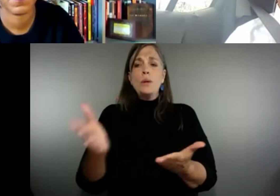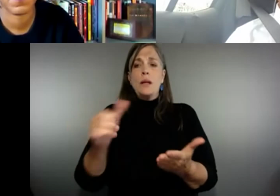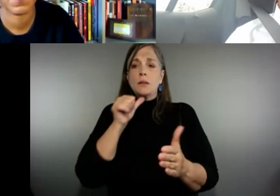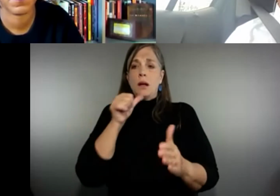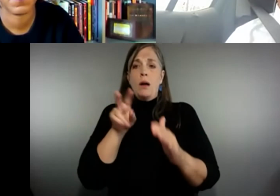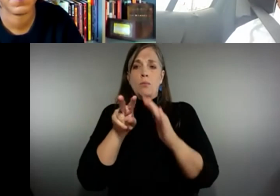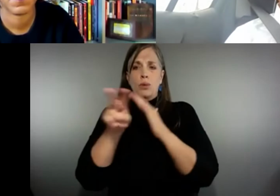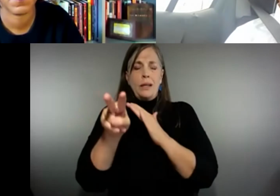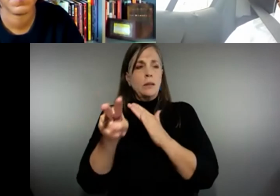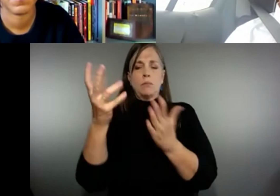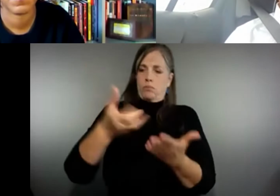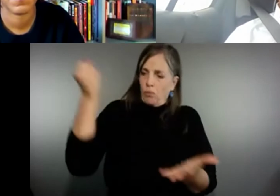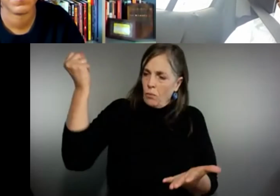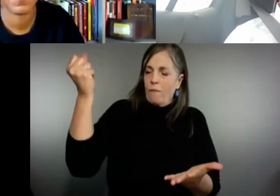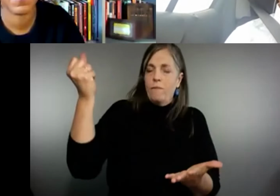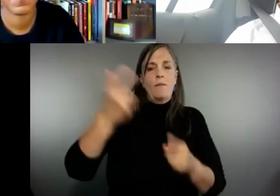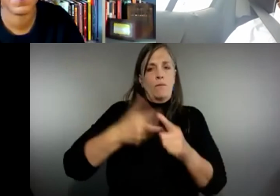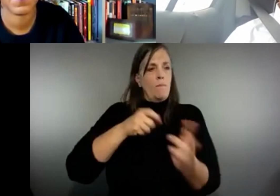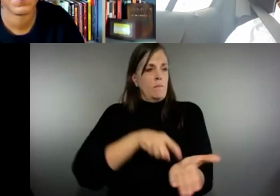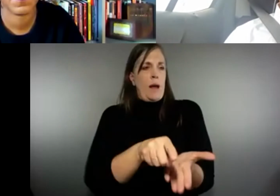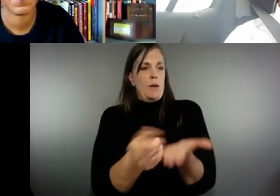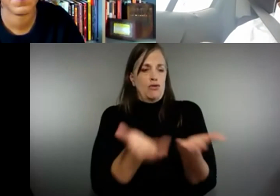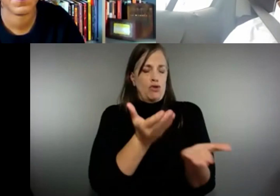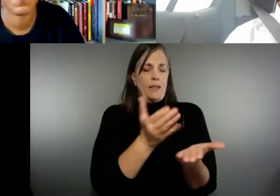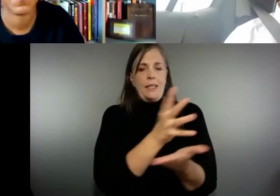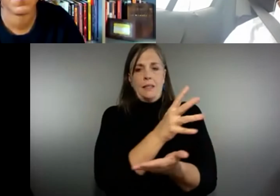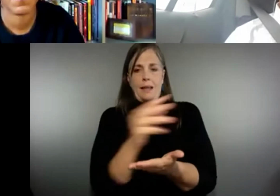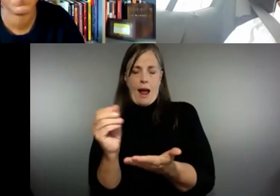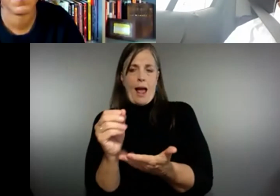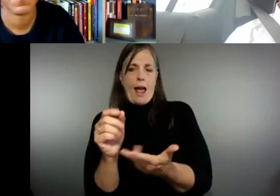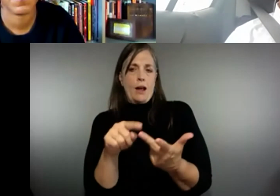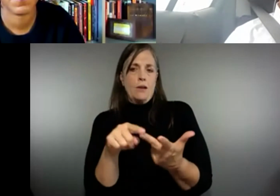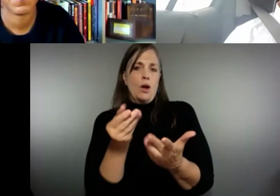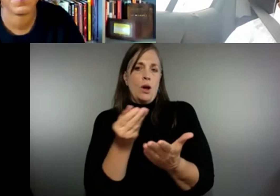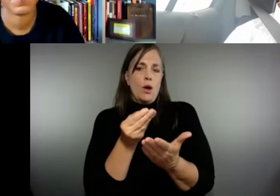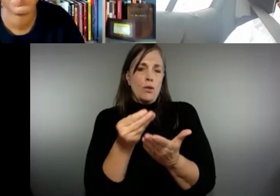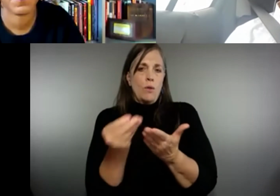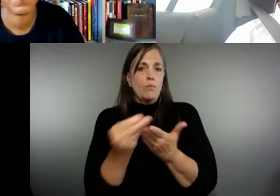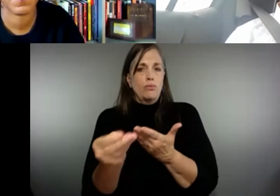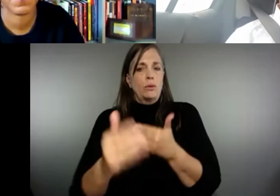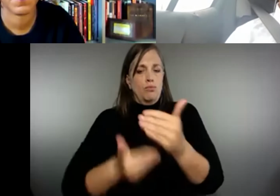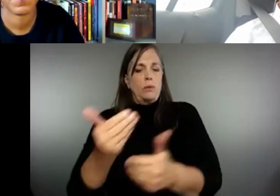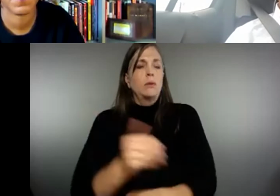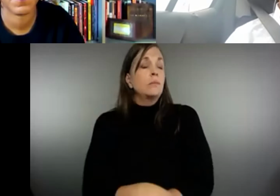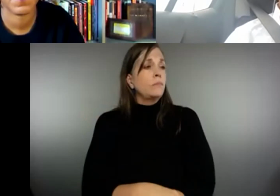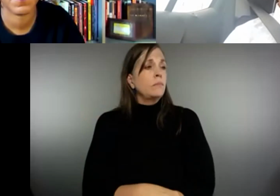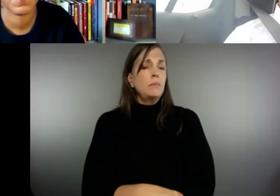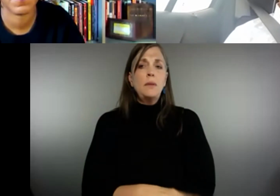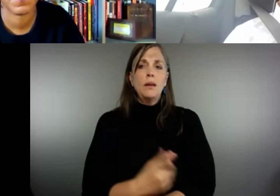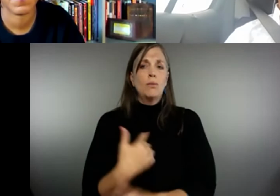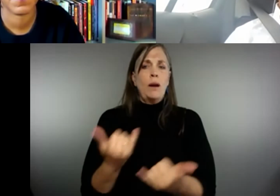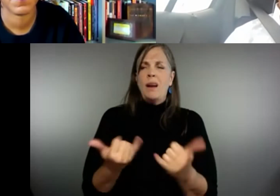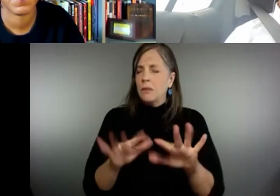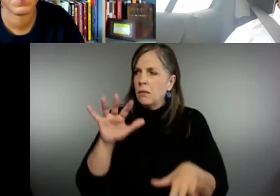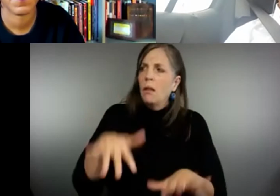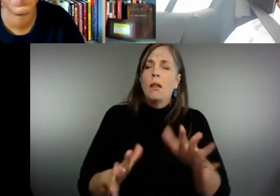out of payment services and the procurement process there's too much uncertainty it's